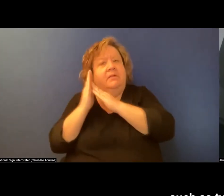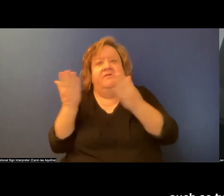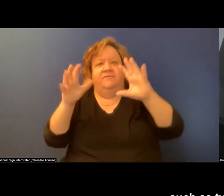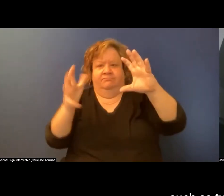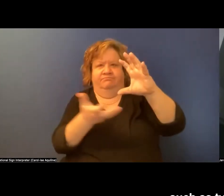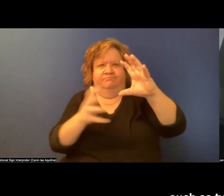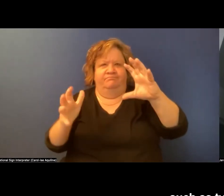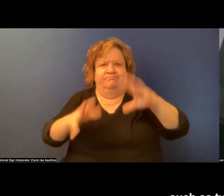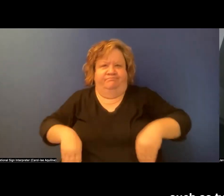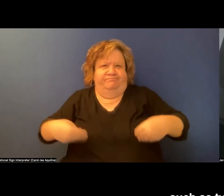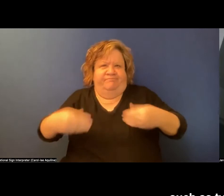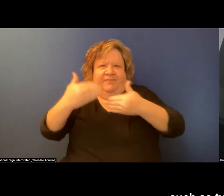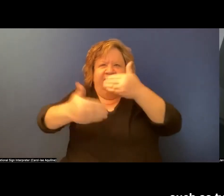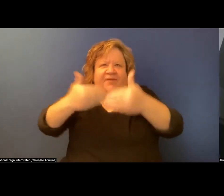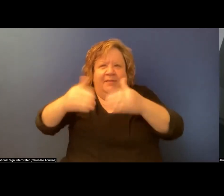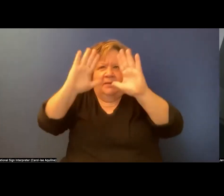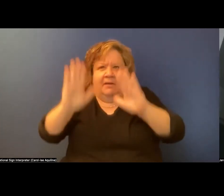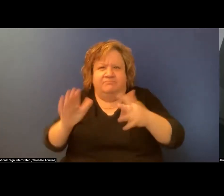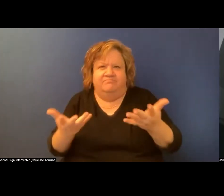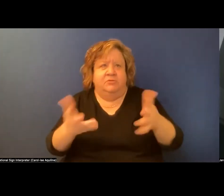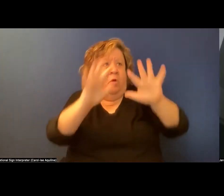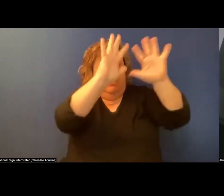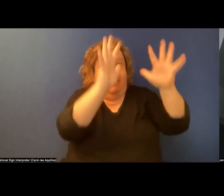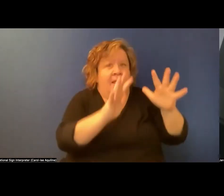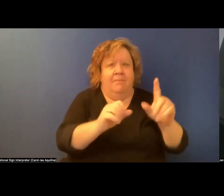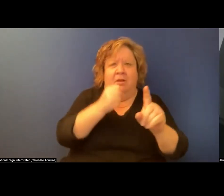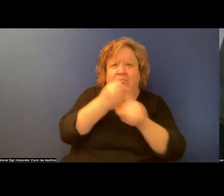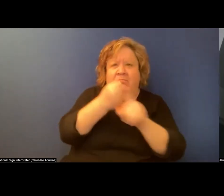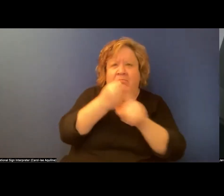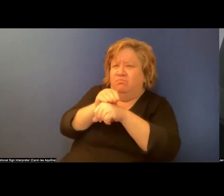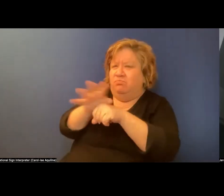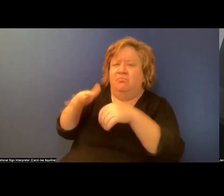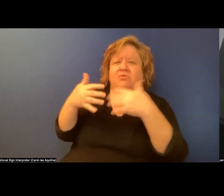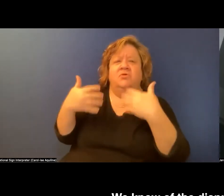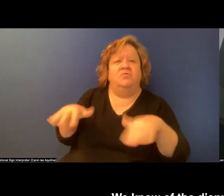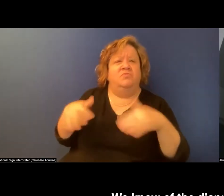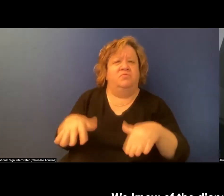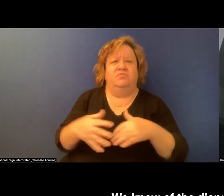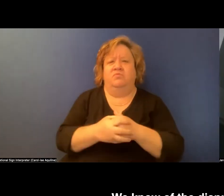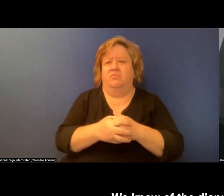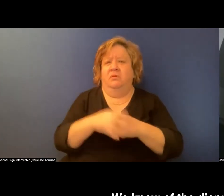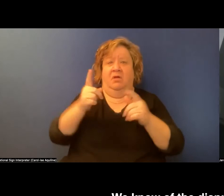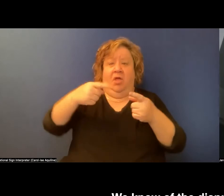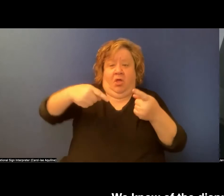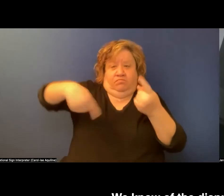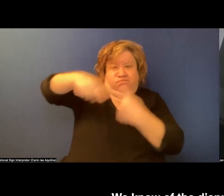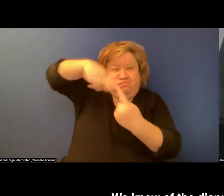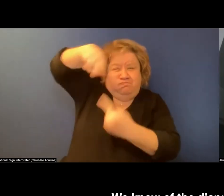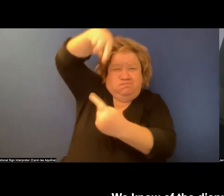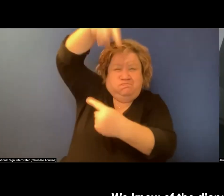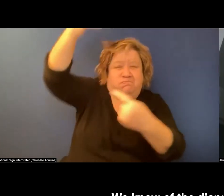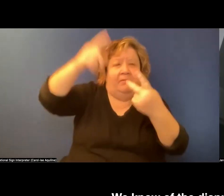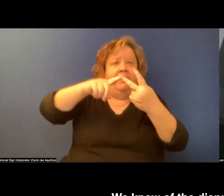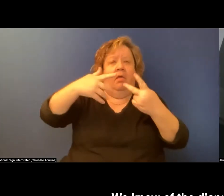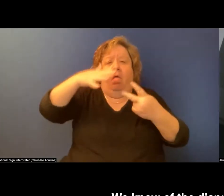typhoons, floods, drought, extreme heat, and rising sea levels. We know of the disproportionate effects